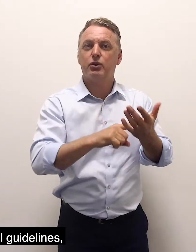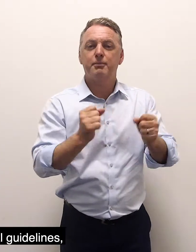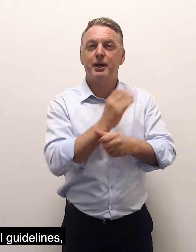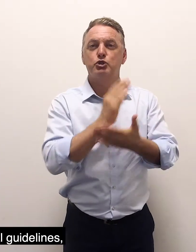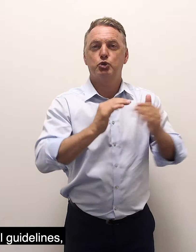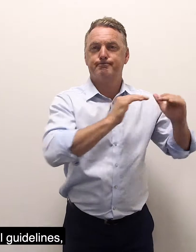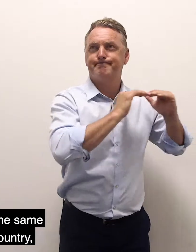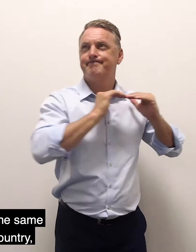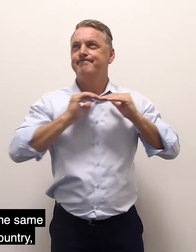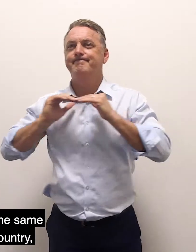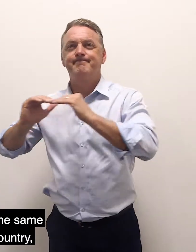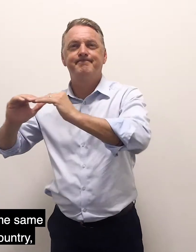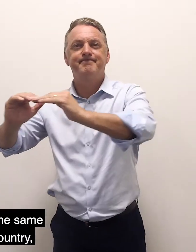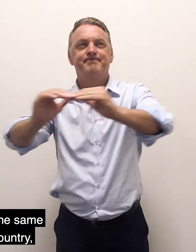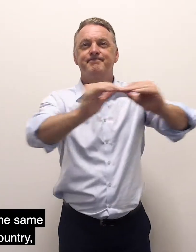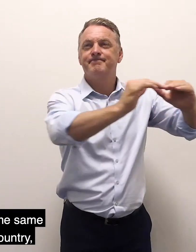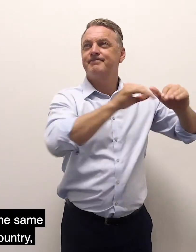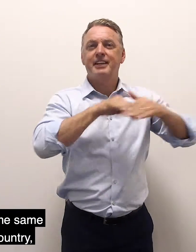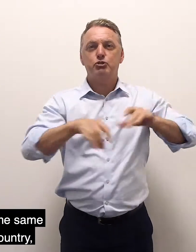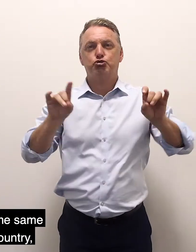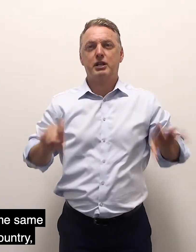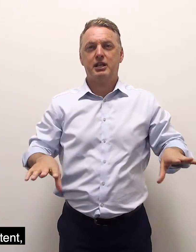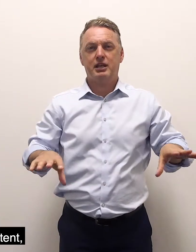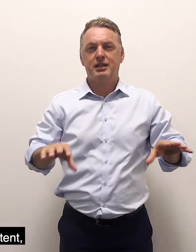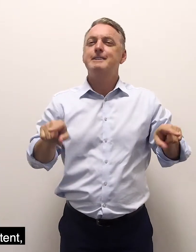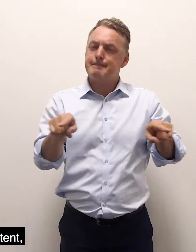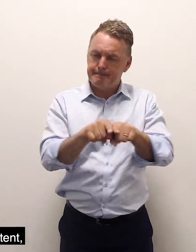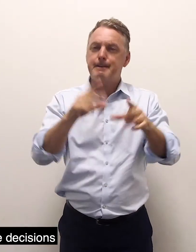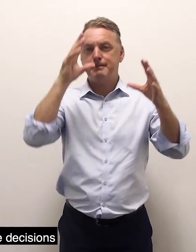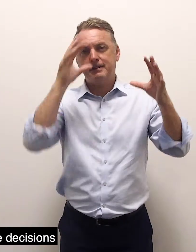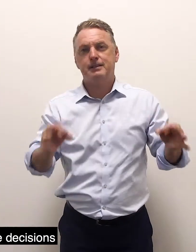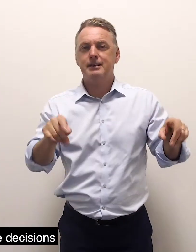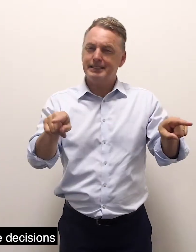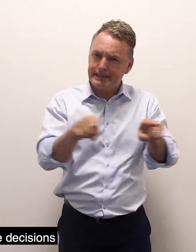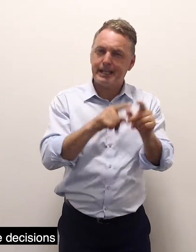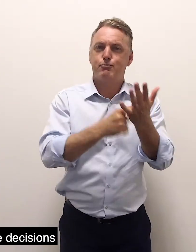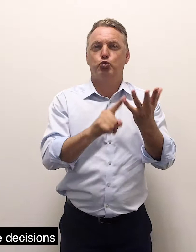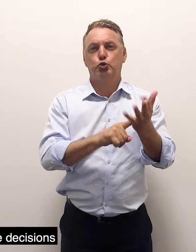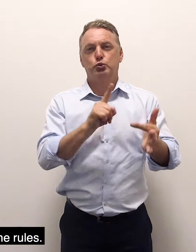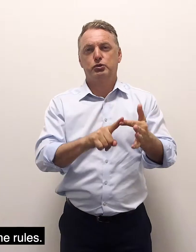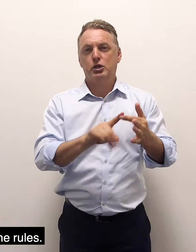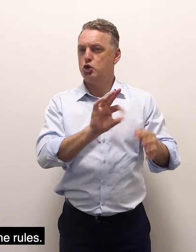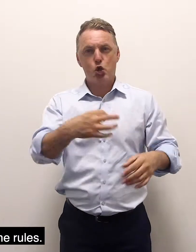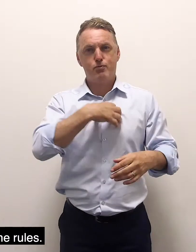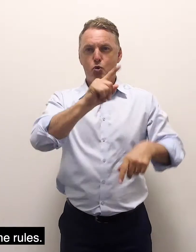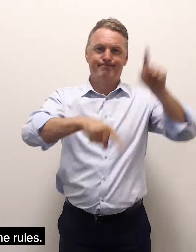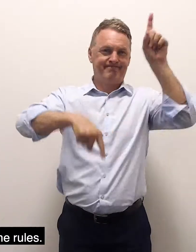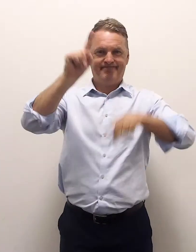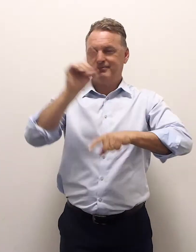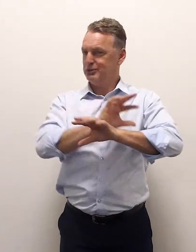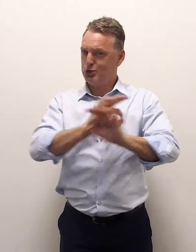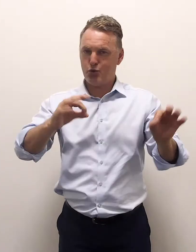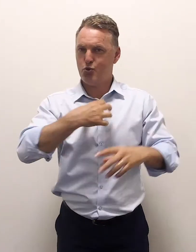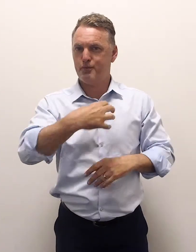those operational guidelines, so they're all doing the same thing around the country. They're all consistent. They all make the same decisions according to the same